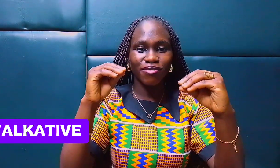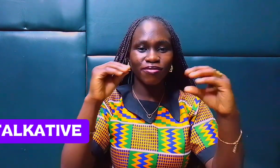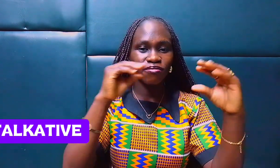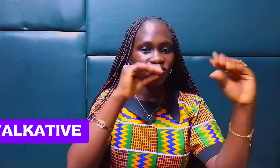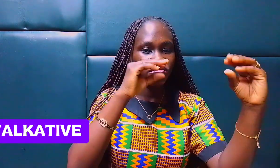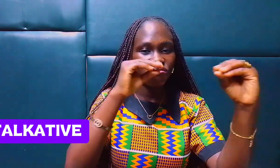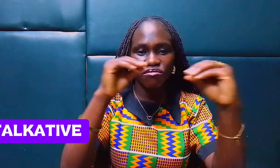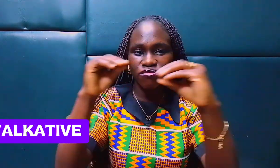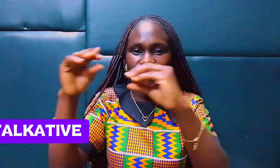Talkative.